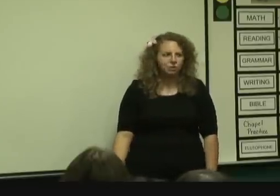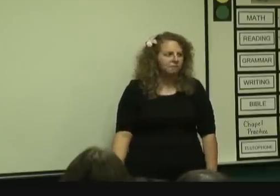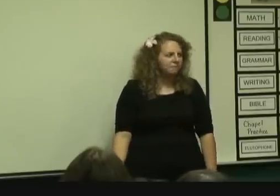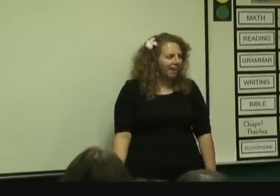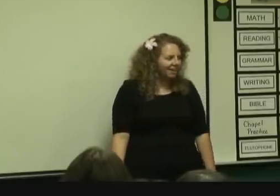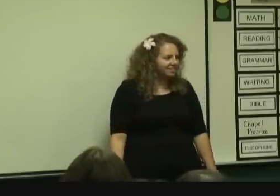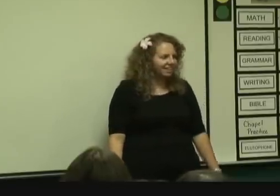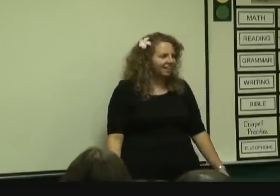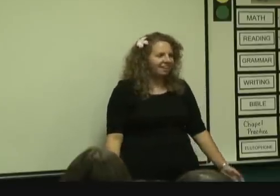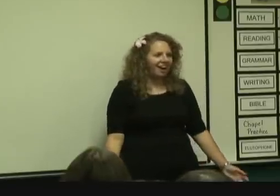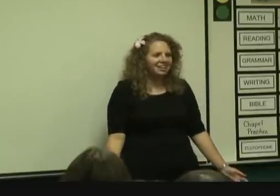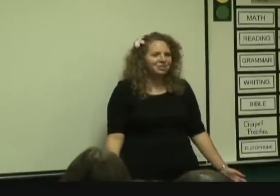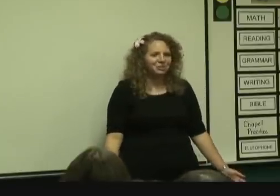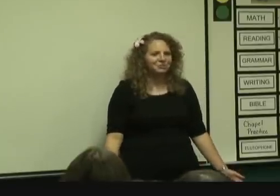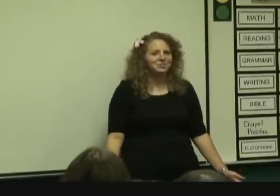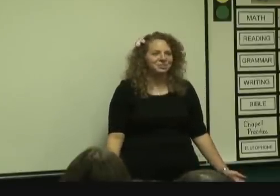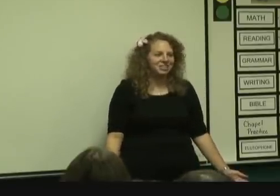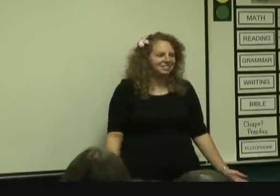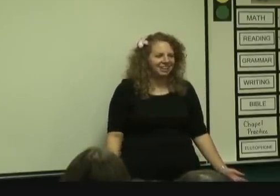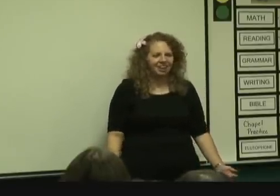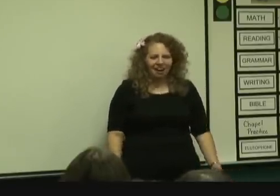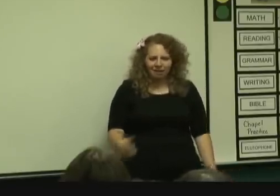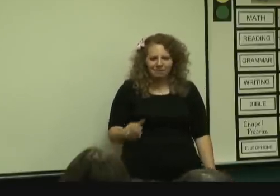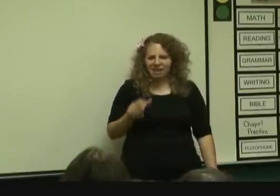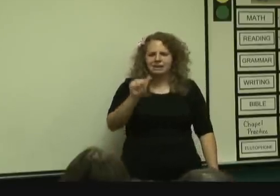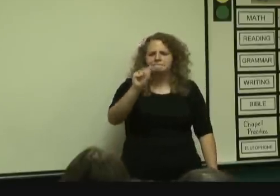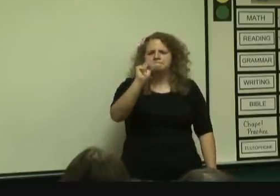so fast? Like, I just don't understand. Like, I'm like,